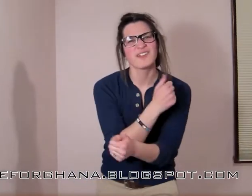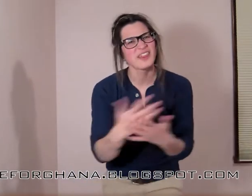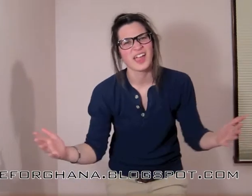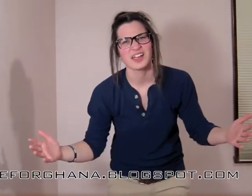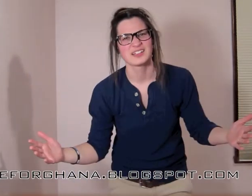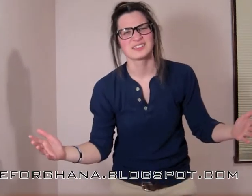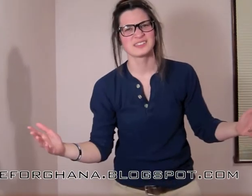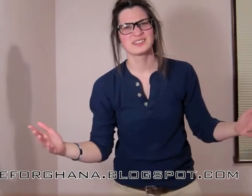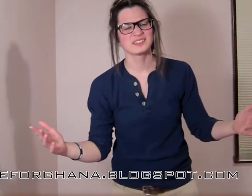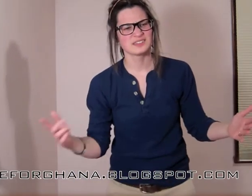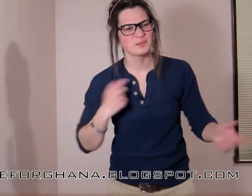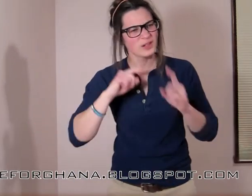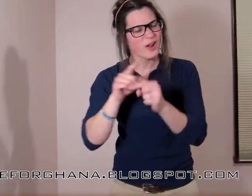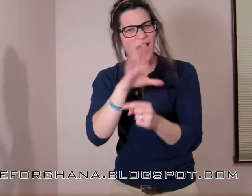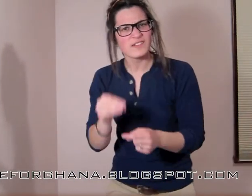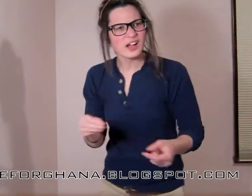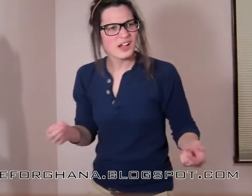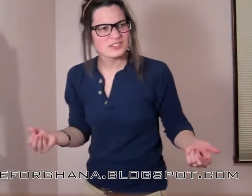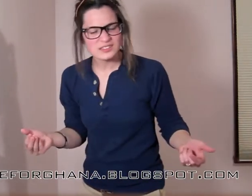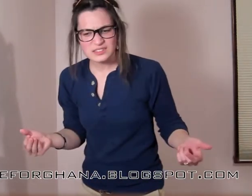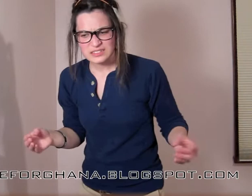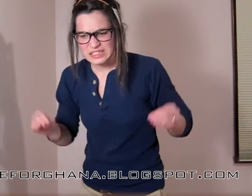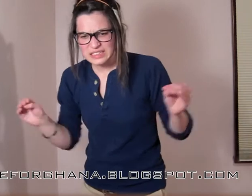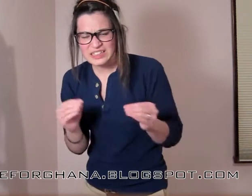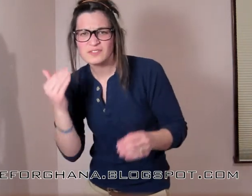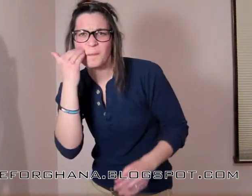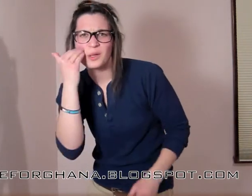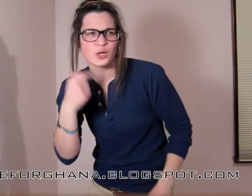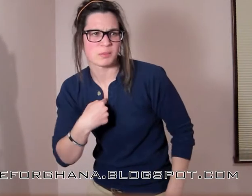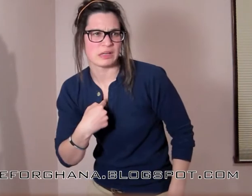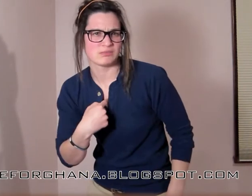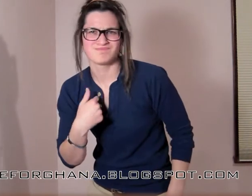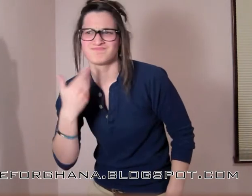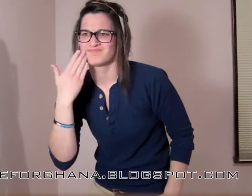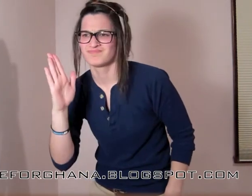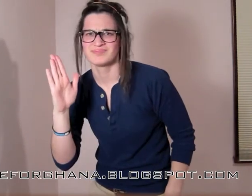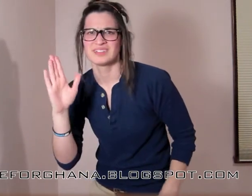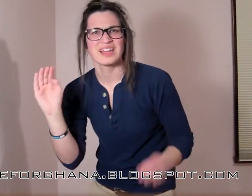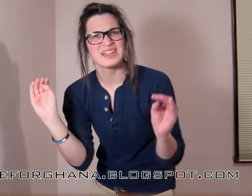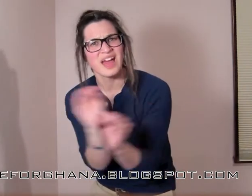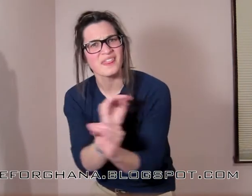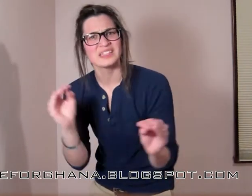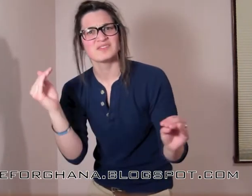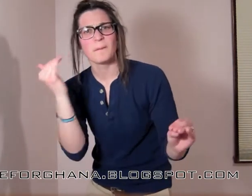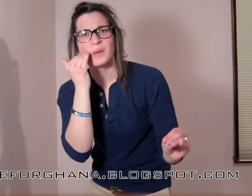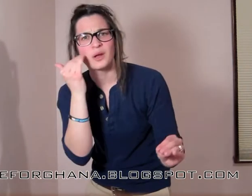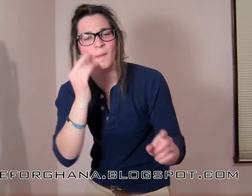new everything. When I go to Africa, nothing's going to be familiar to me. Nothing will